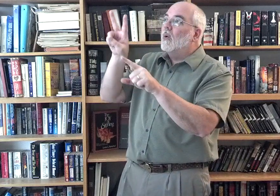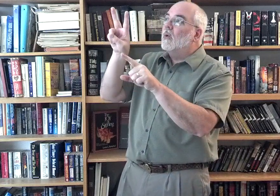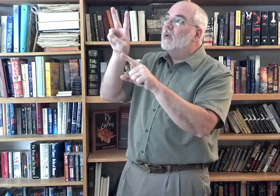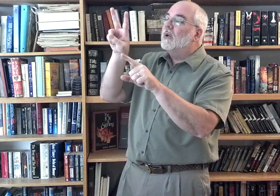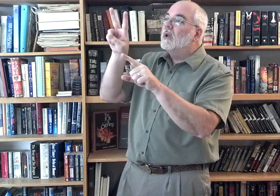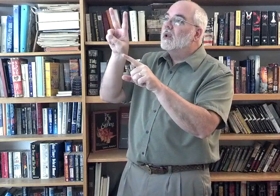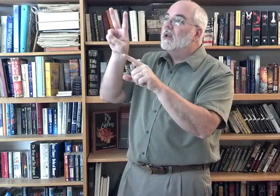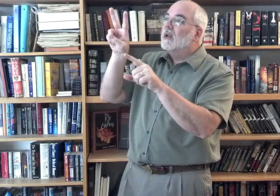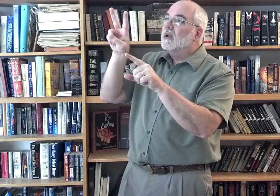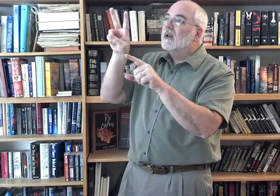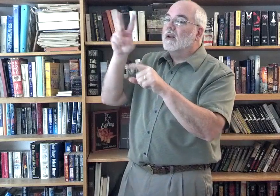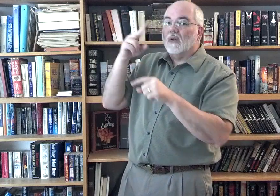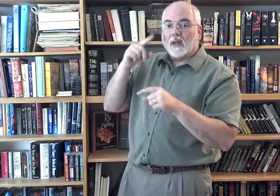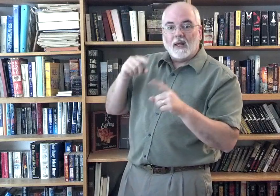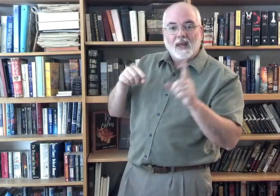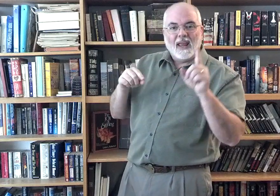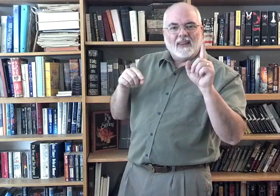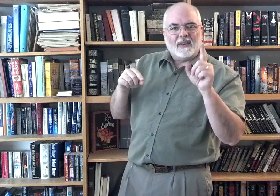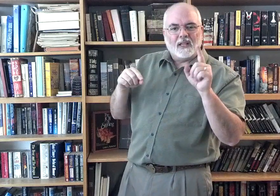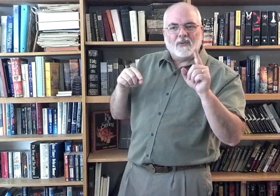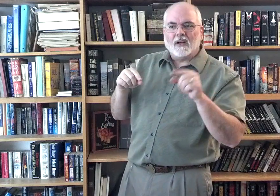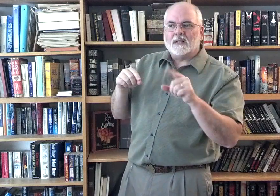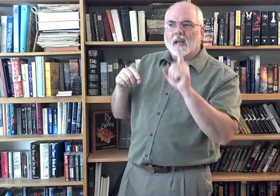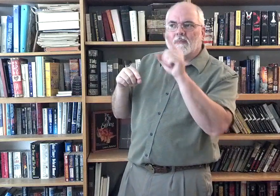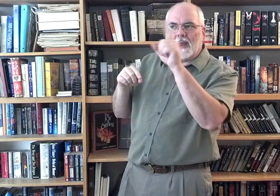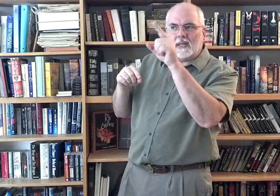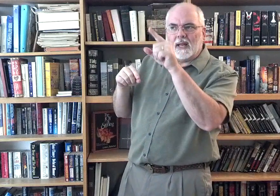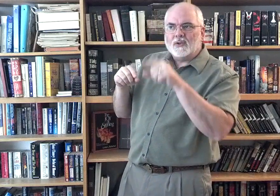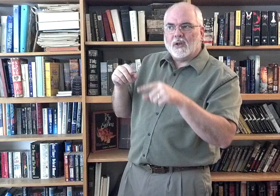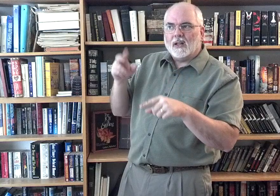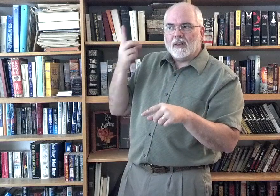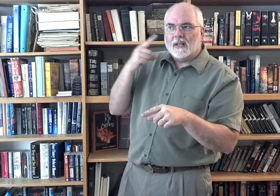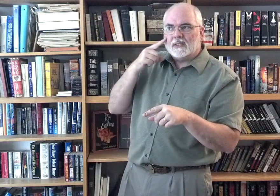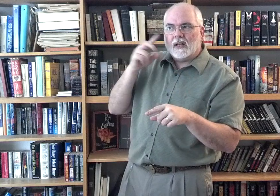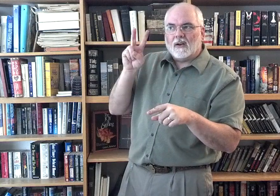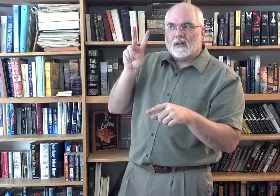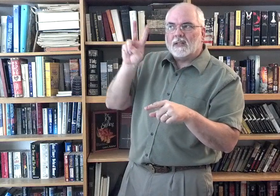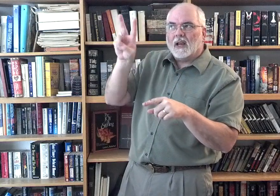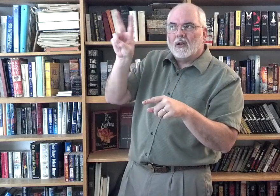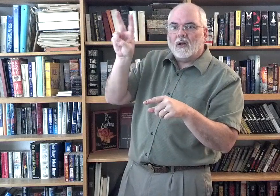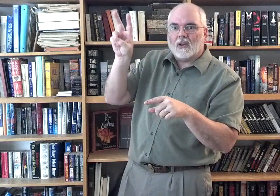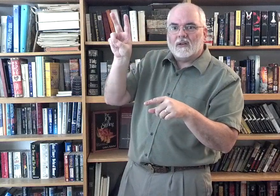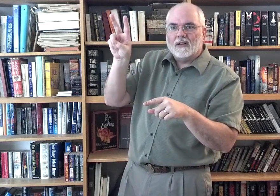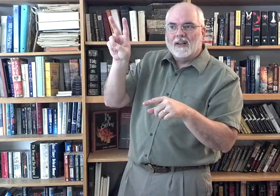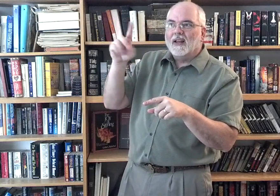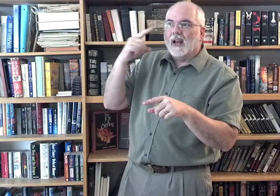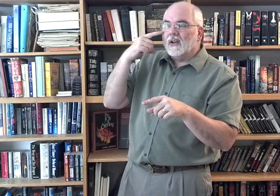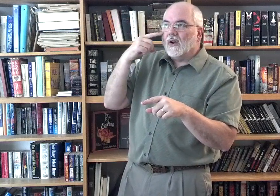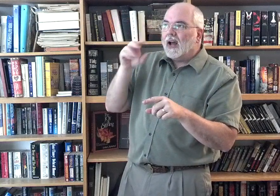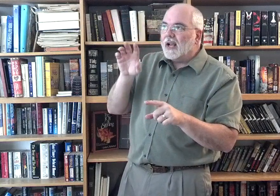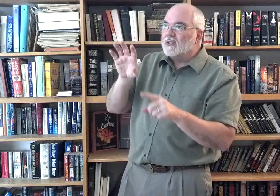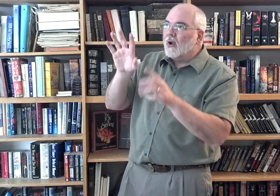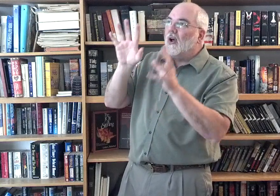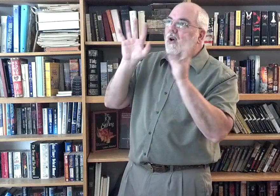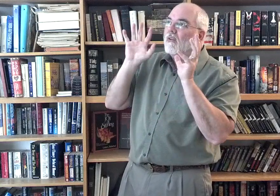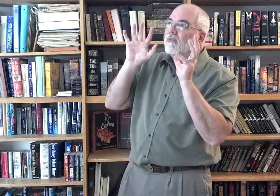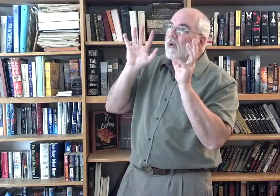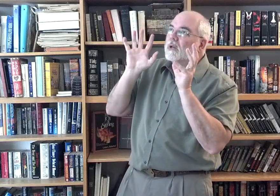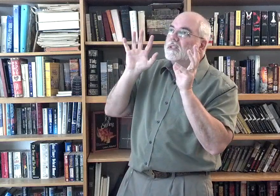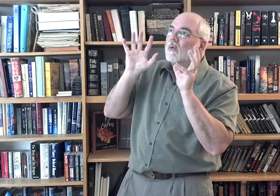Behold. Okay. This finger is saying pay attention. And this finger is saying look. And your eyes are all focusing